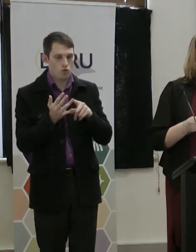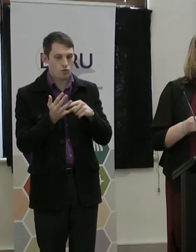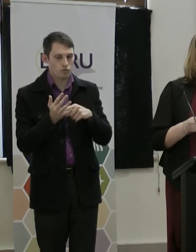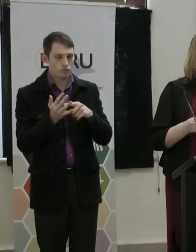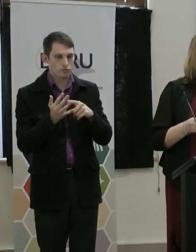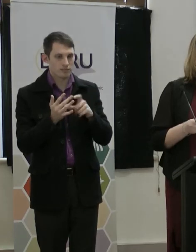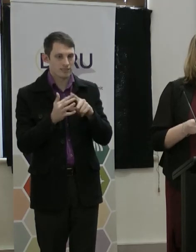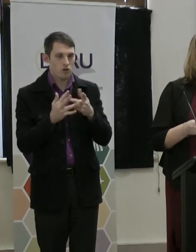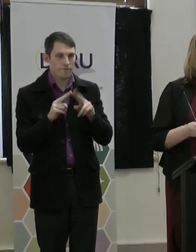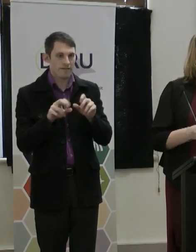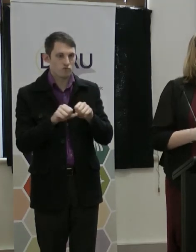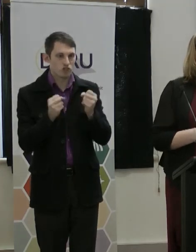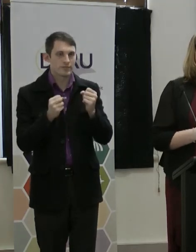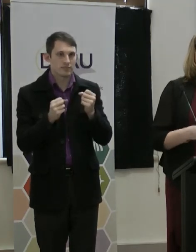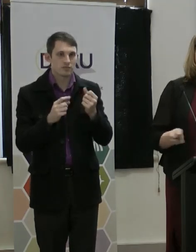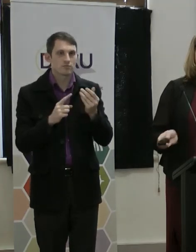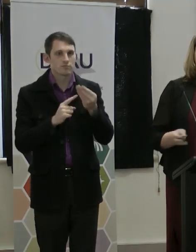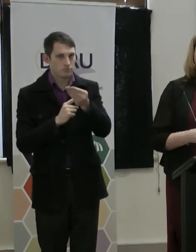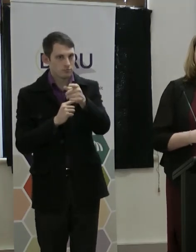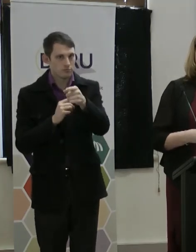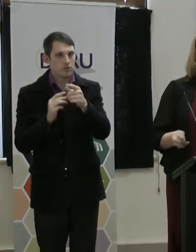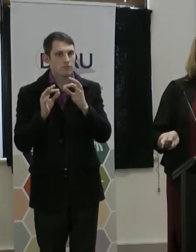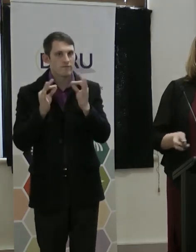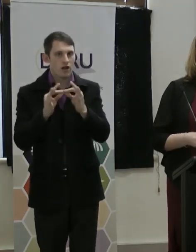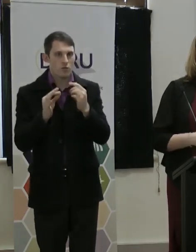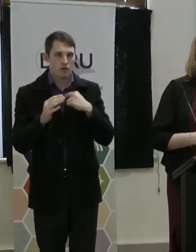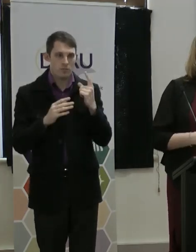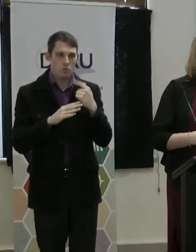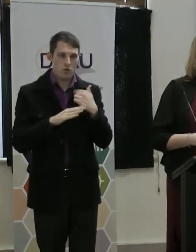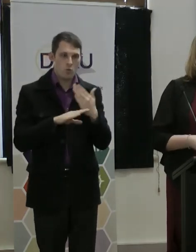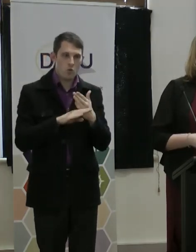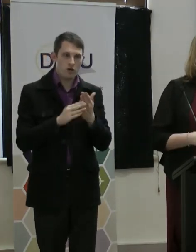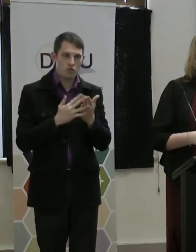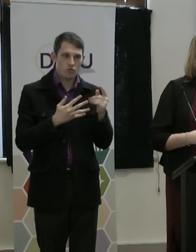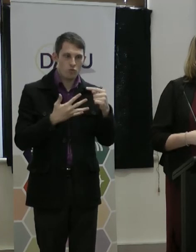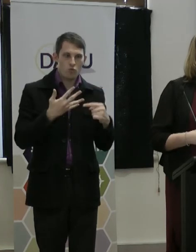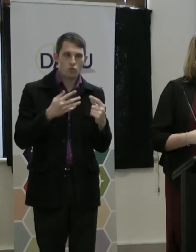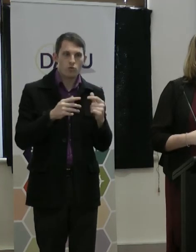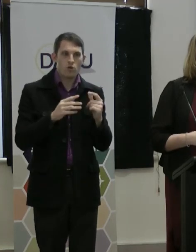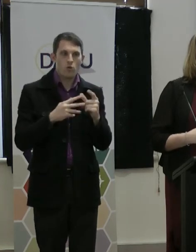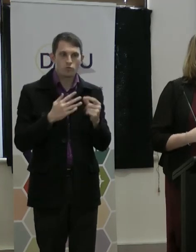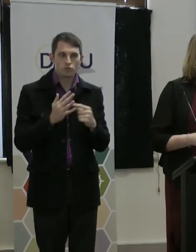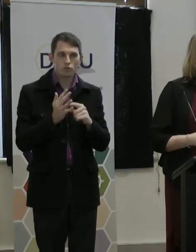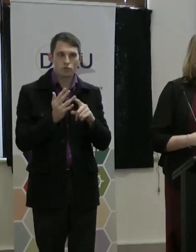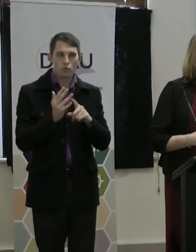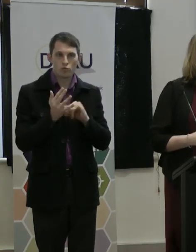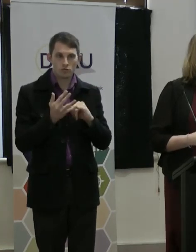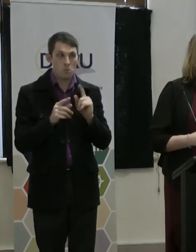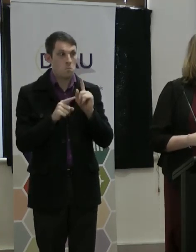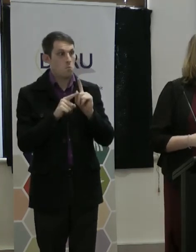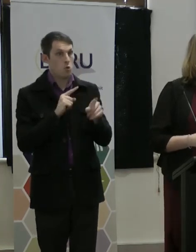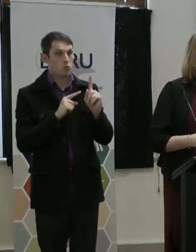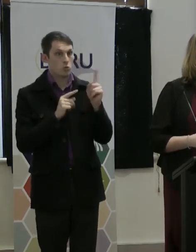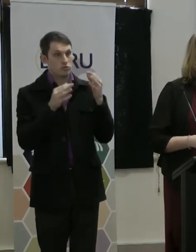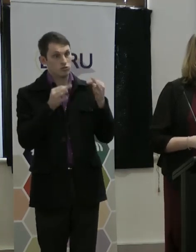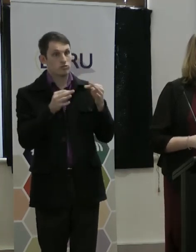can be issued to providers, and we're working through that range of tools now. And as I said, most of those actions to date have been taking place in